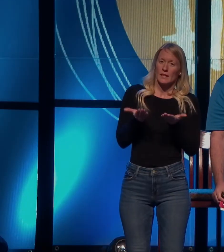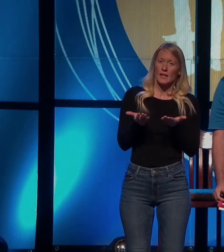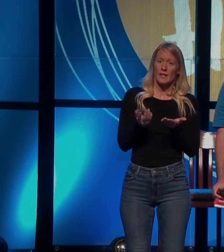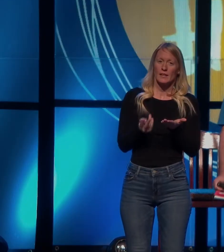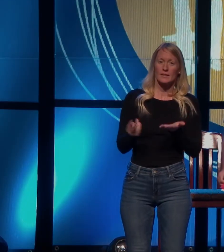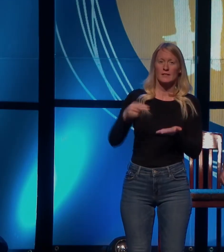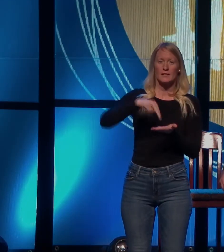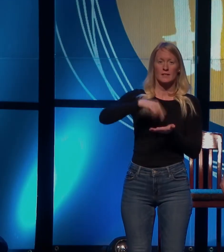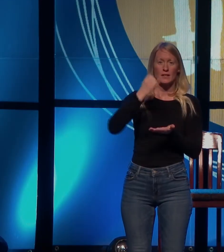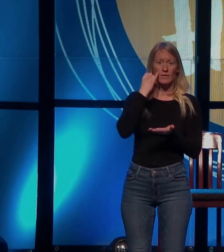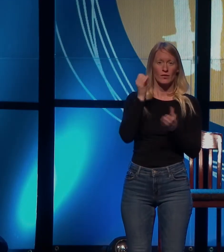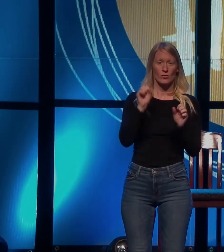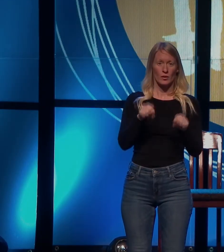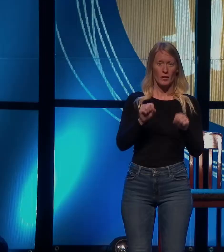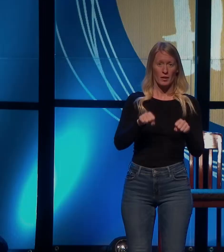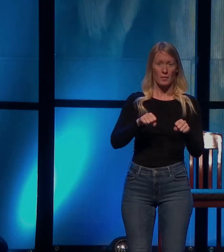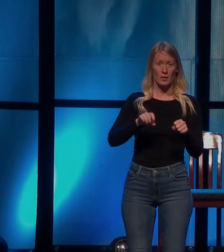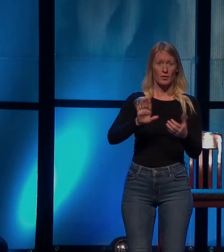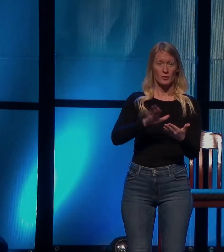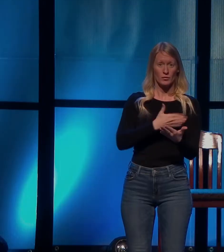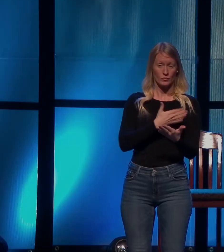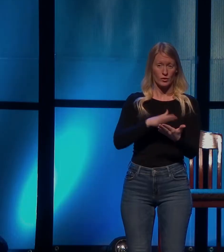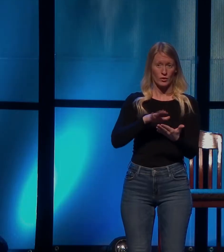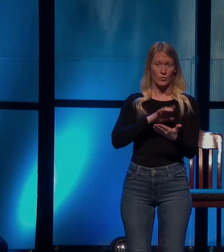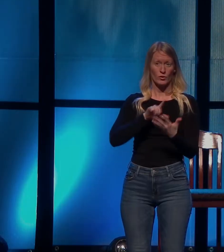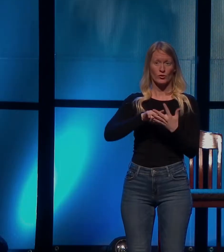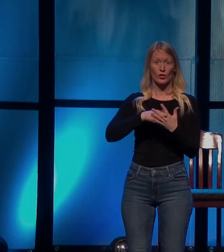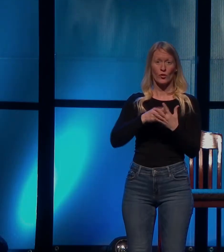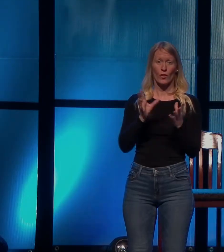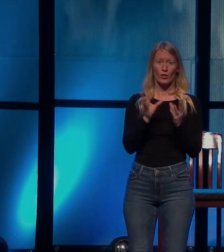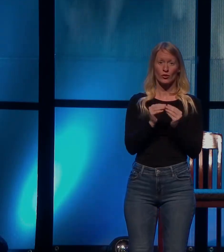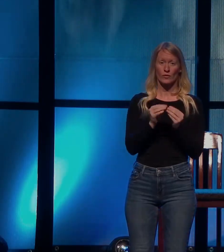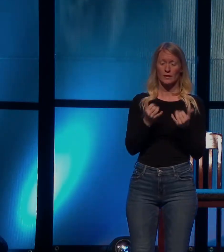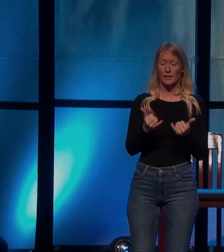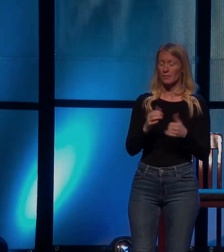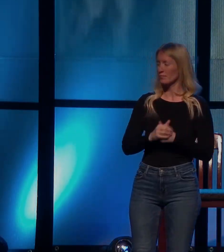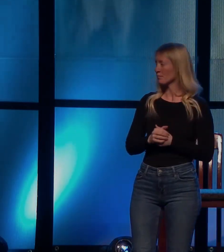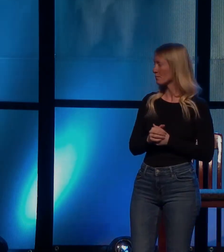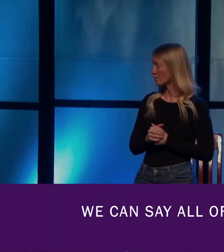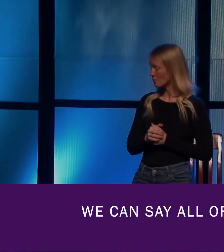and if you're able, and we'll get started with our service.